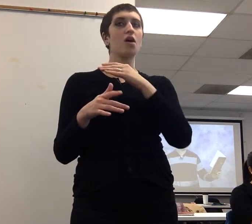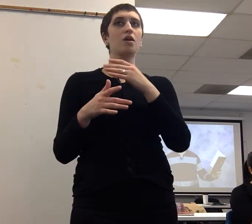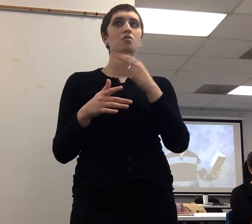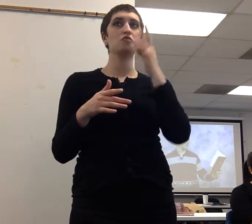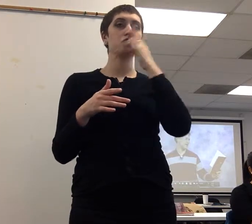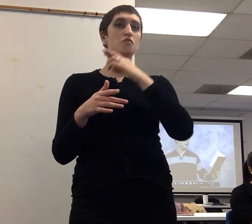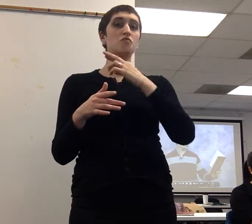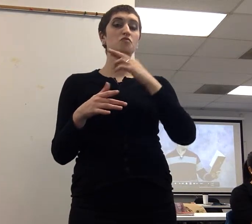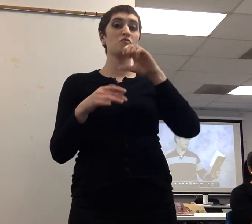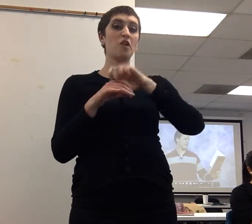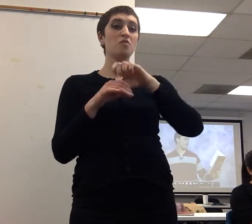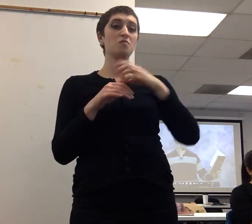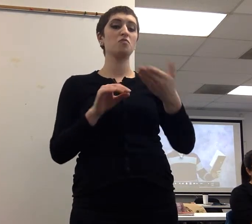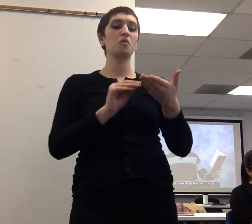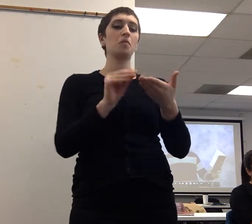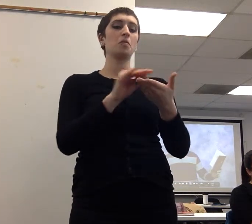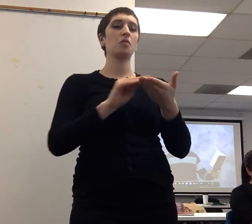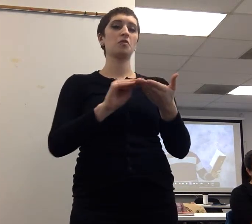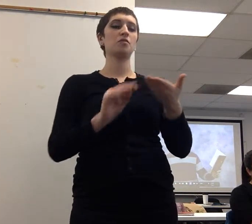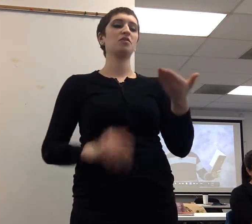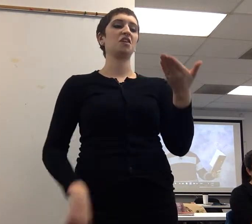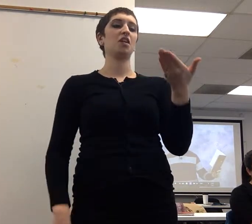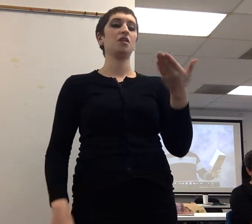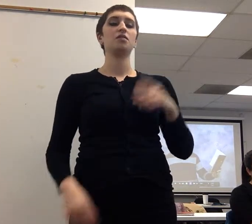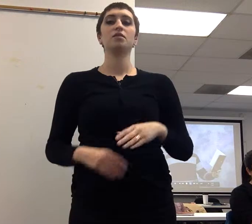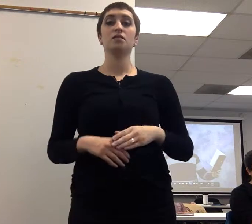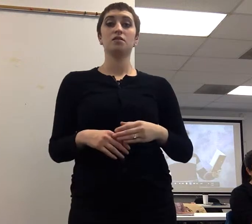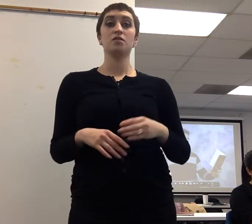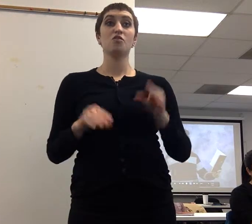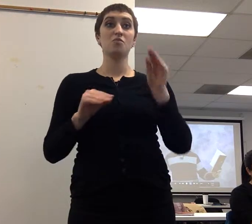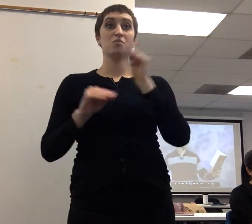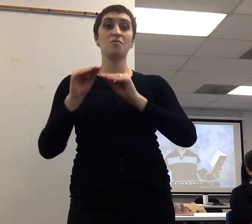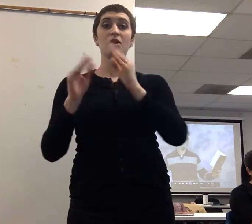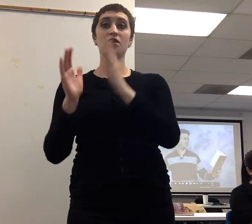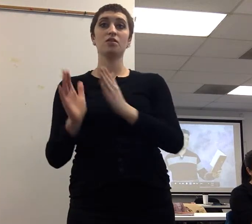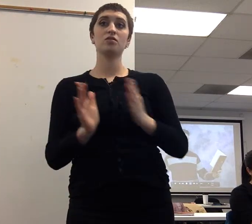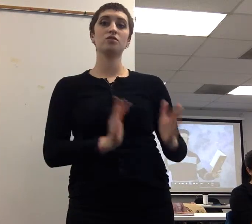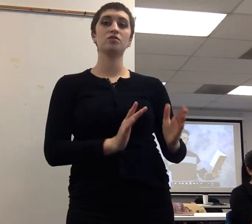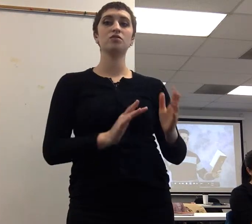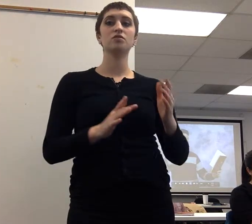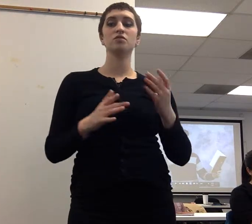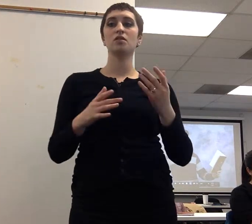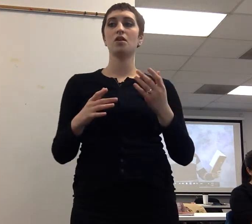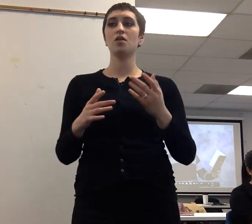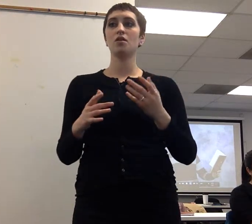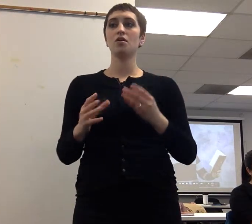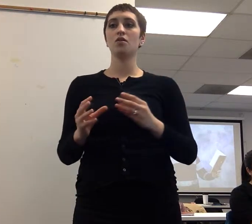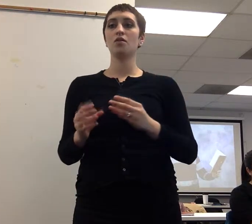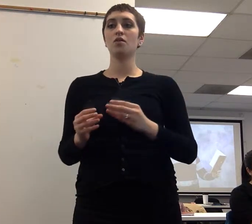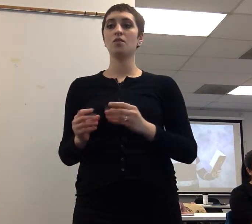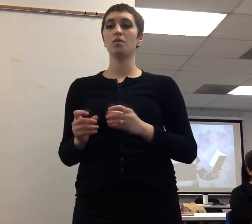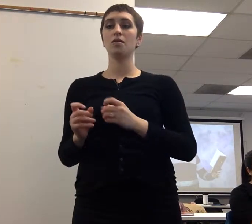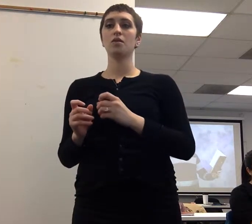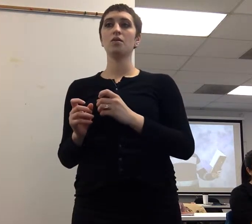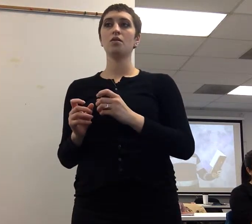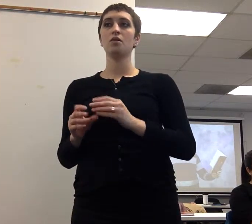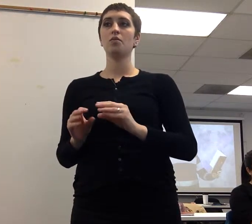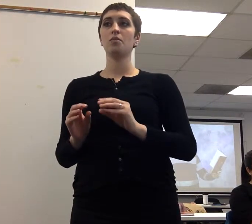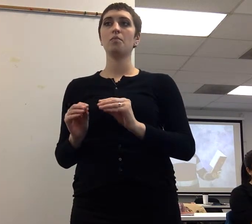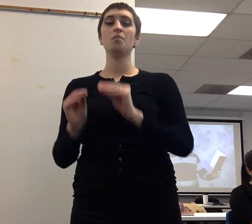nuisances, and the packers put poisoned bread out for them. They would die, and